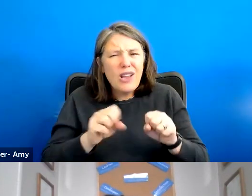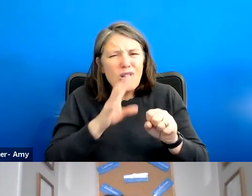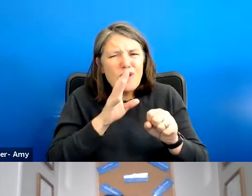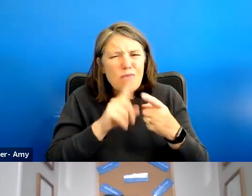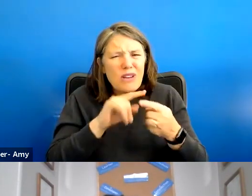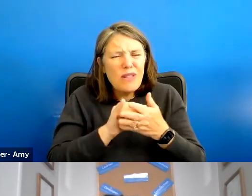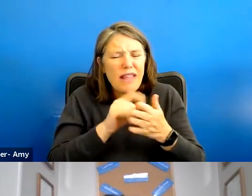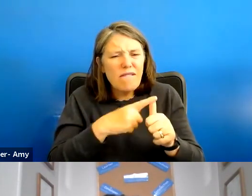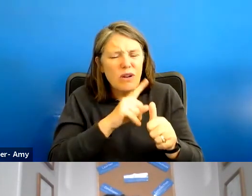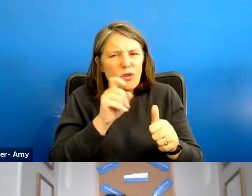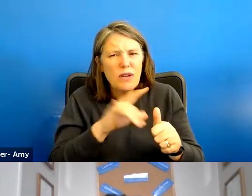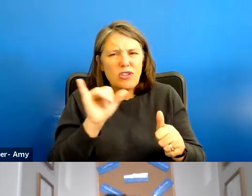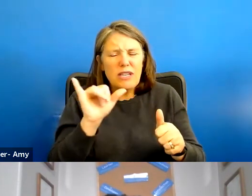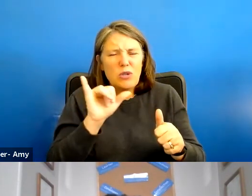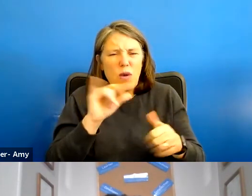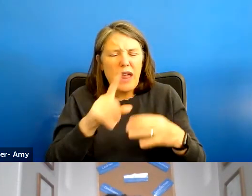well about,